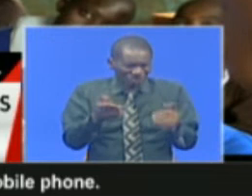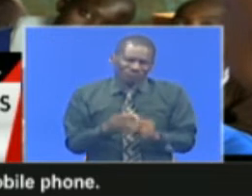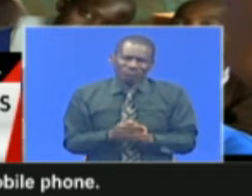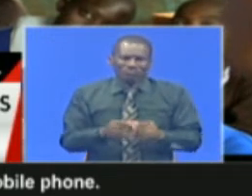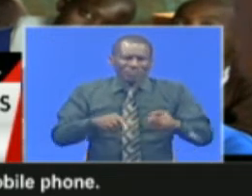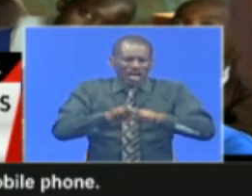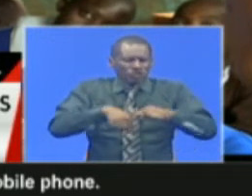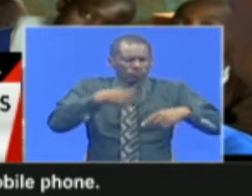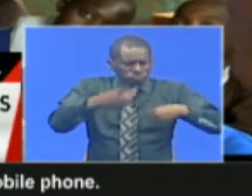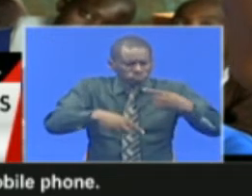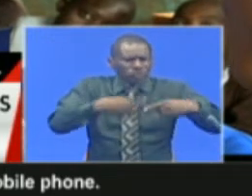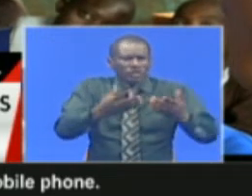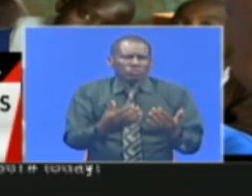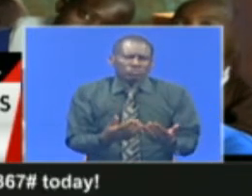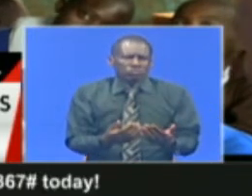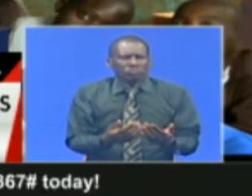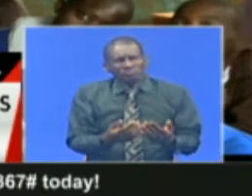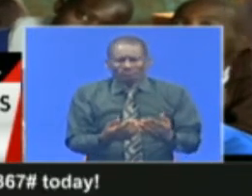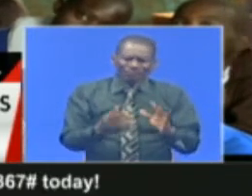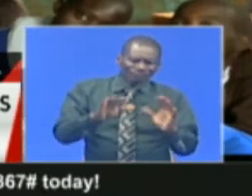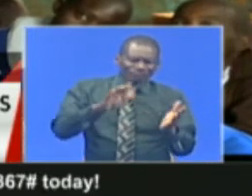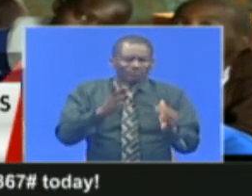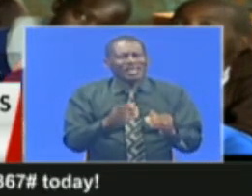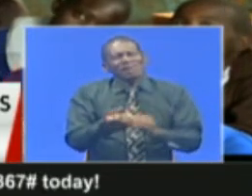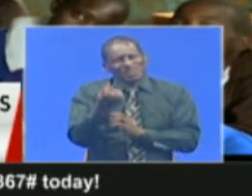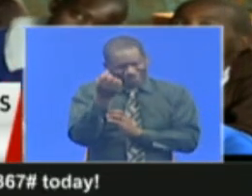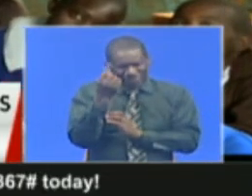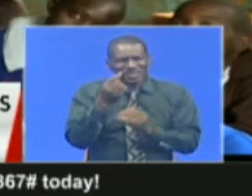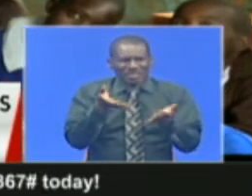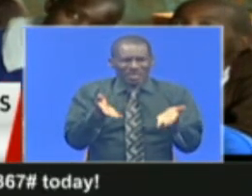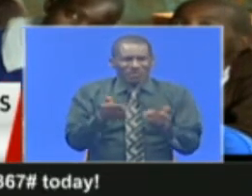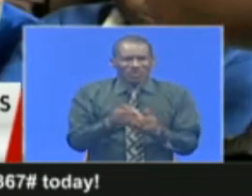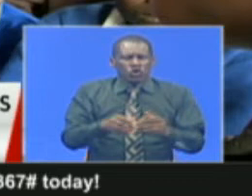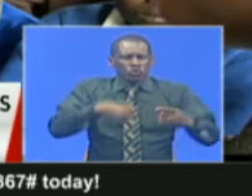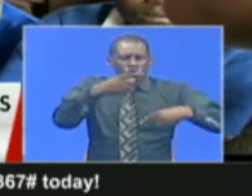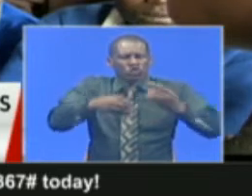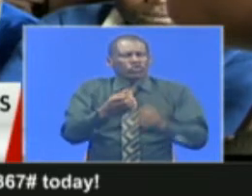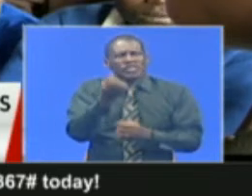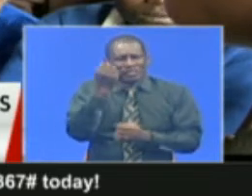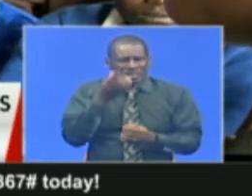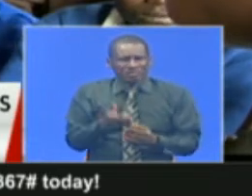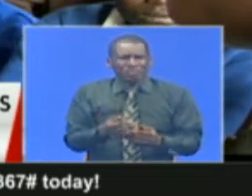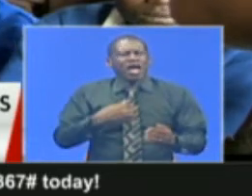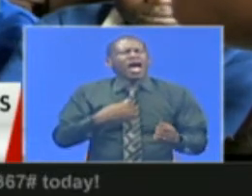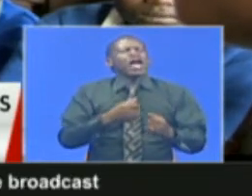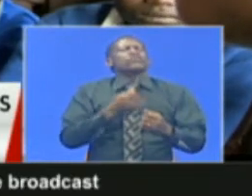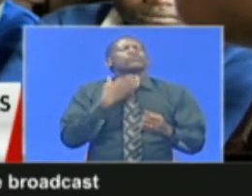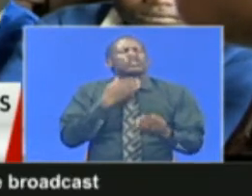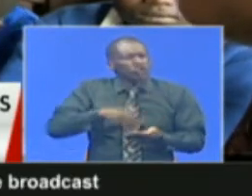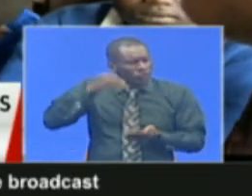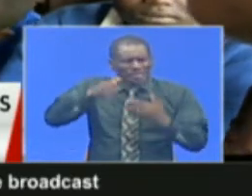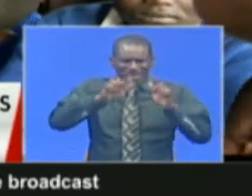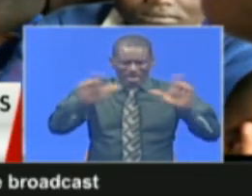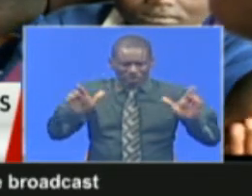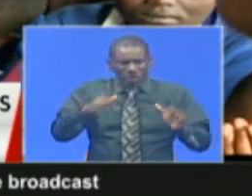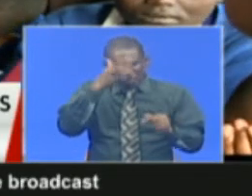tunavyoendelea hivi naona kama bado sio ngumu sana. Tunaendelea kuelewa. Nilipenda tu kujifunza hii sign language kwa